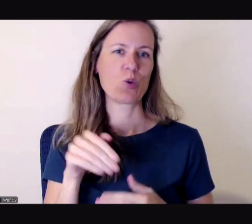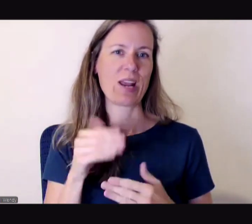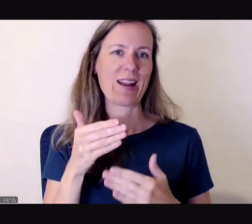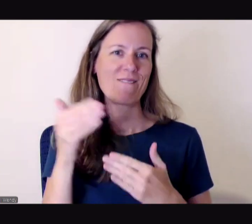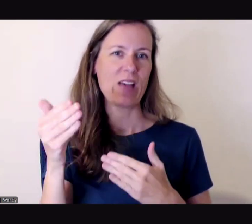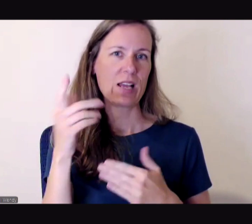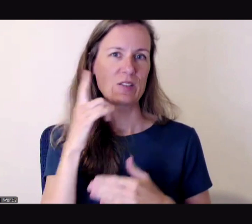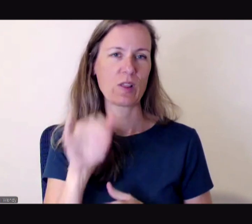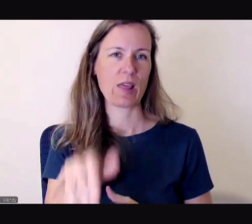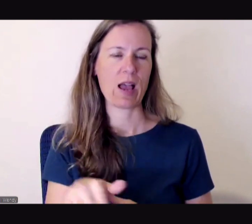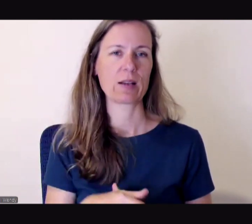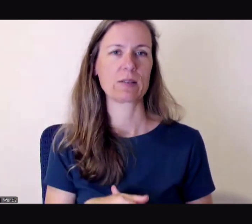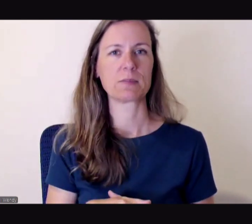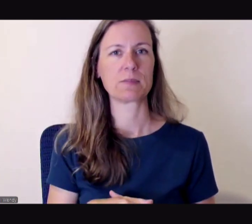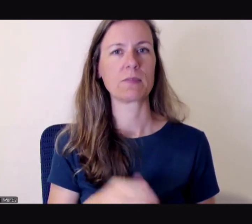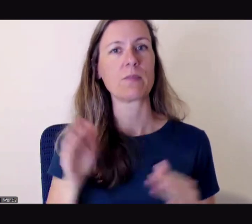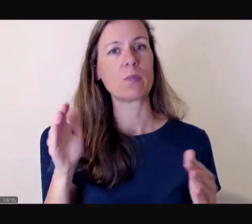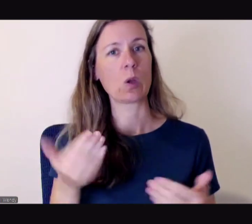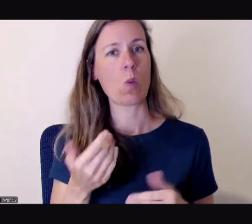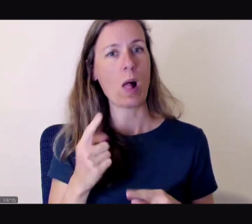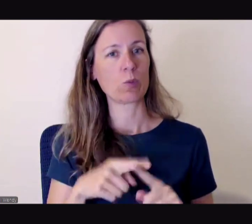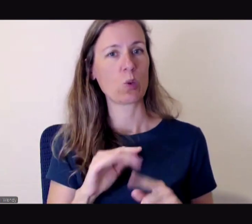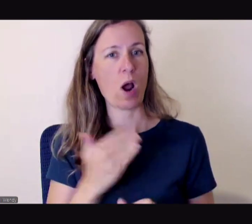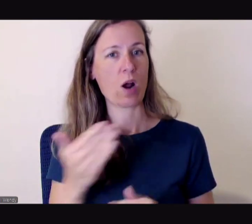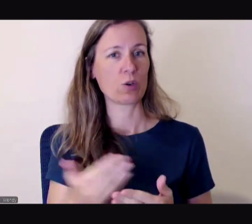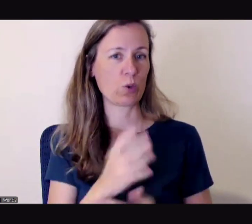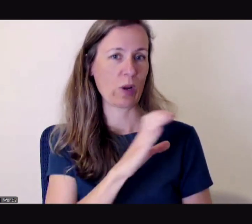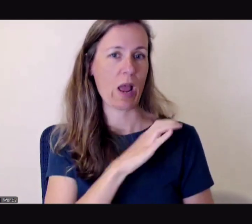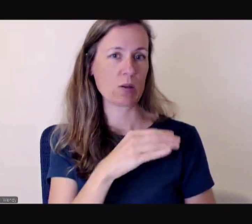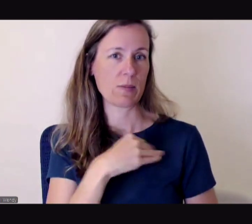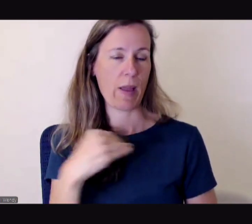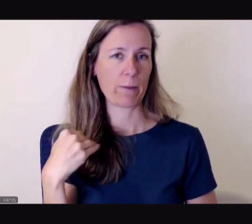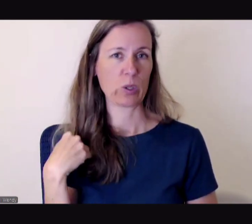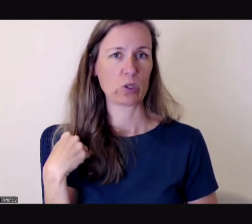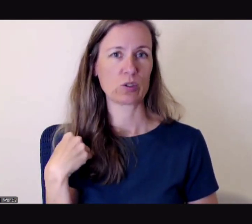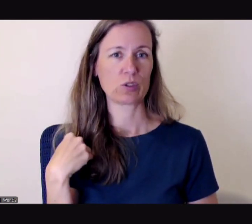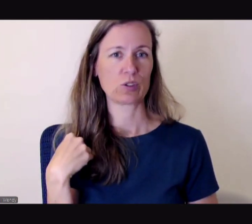And welcome to our new council members.